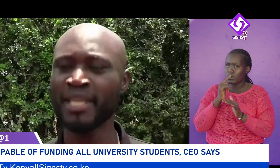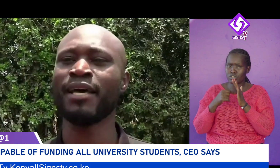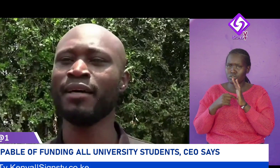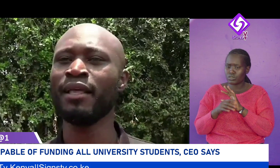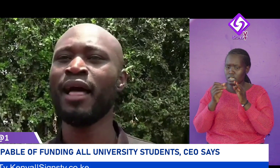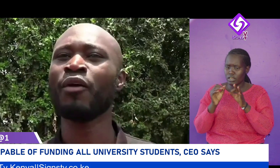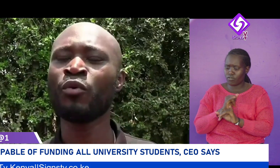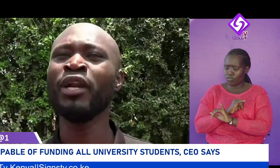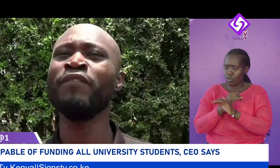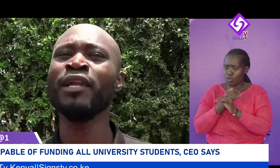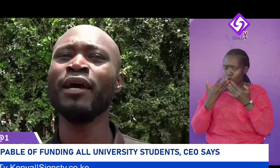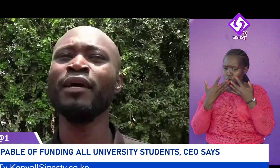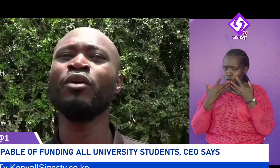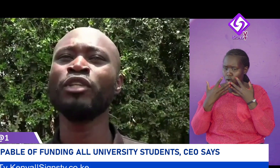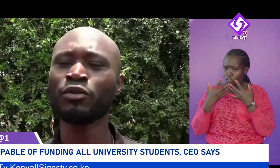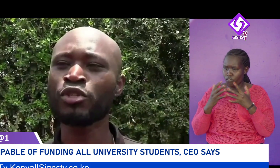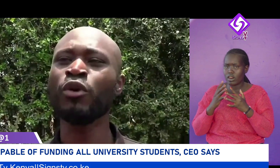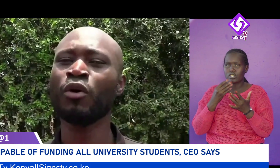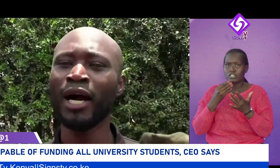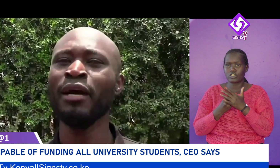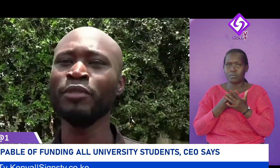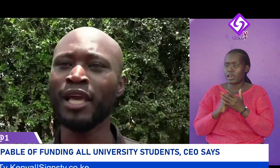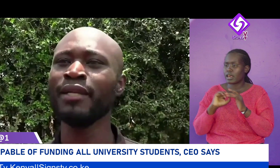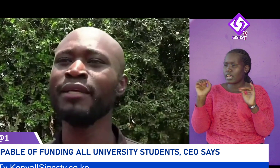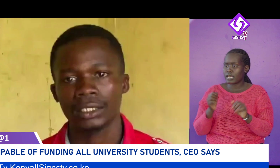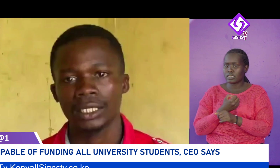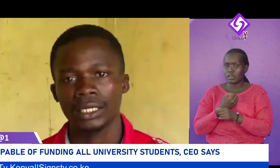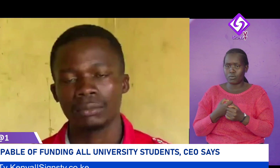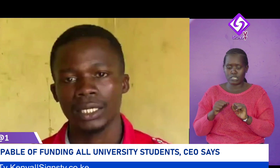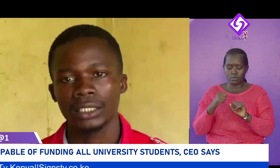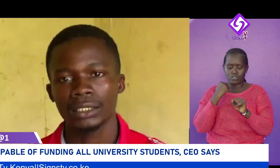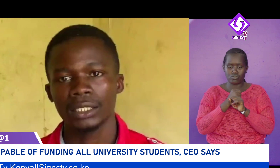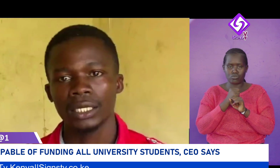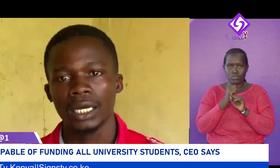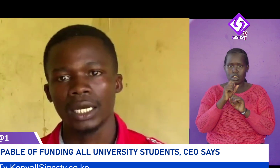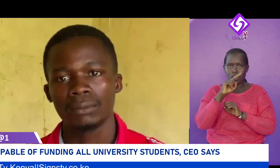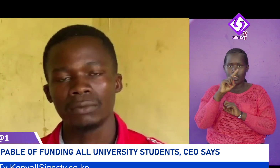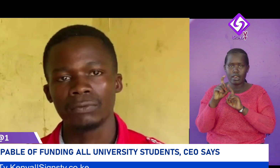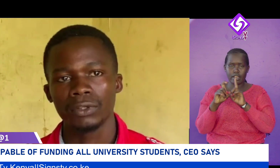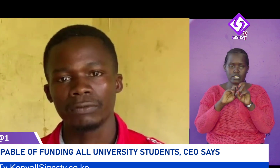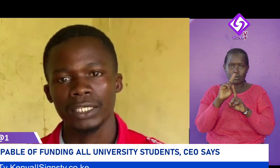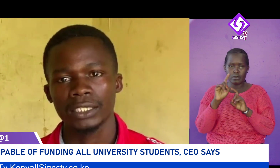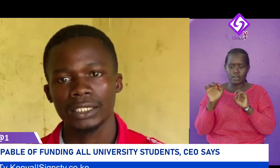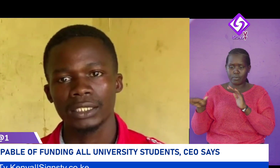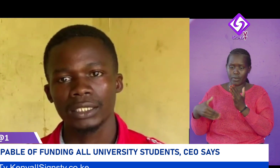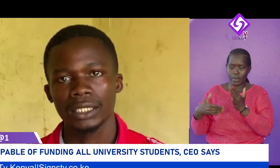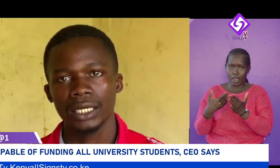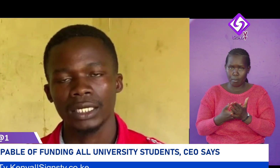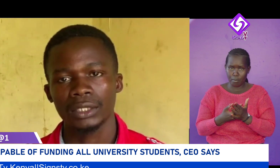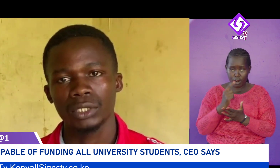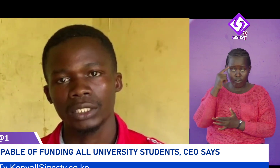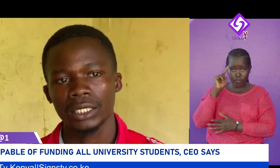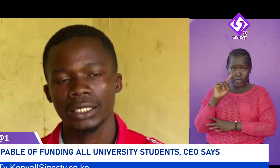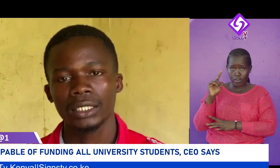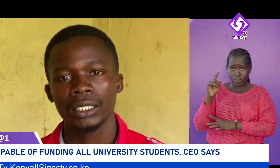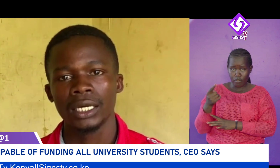pesa, hakuna vile utaruhusiwa kukalia mtihani. Had applied ELB for the first academic year.